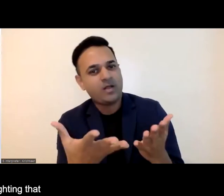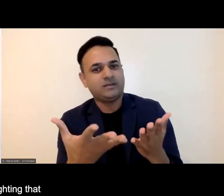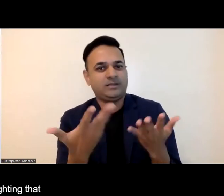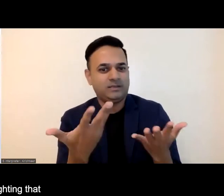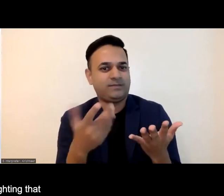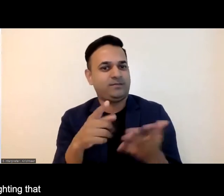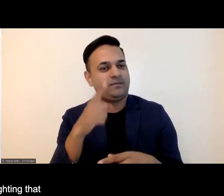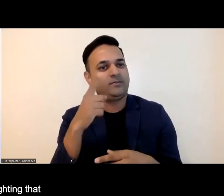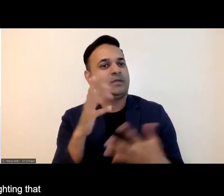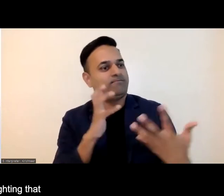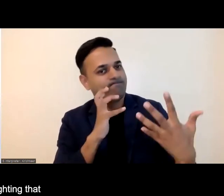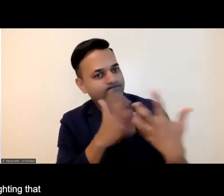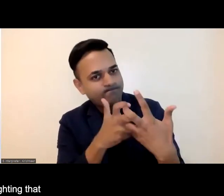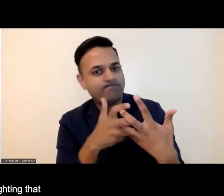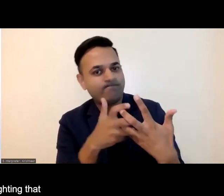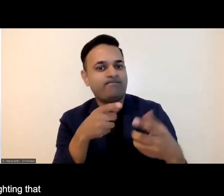for highlighting that